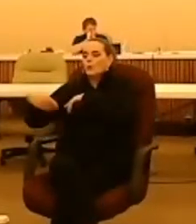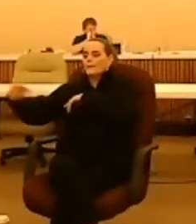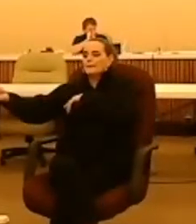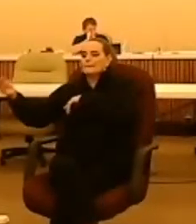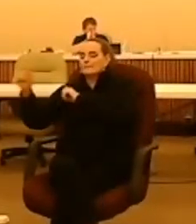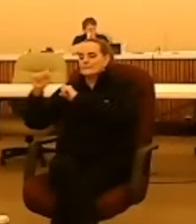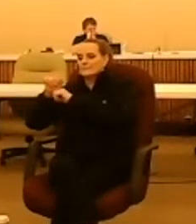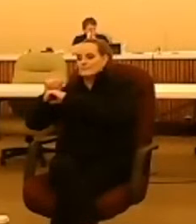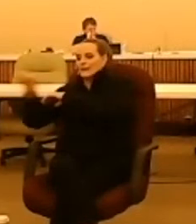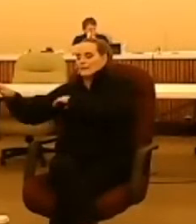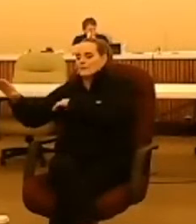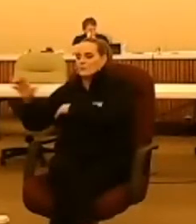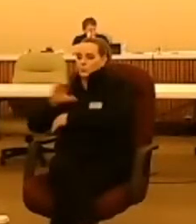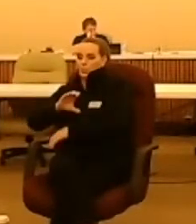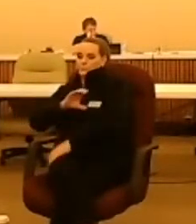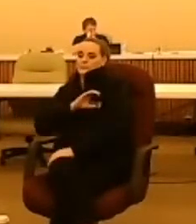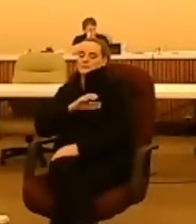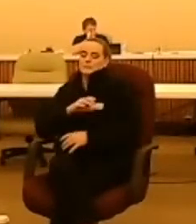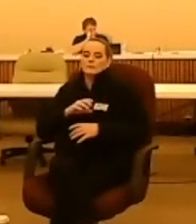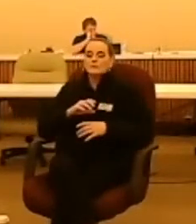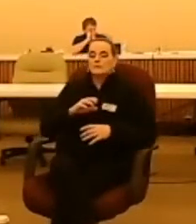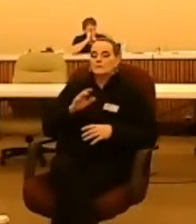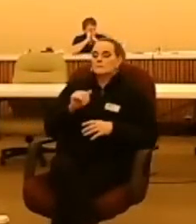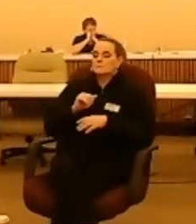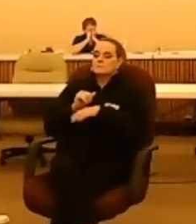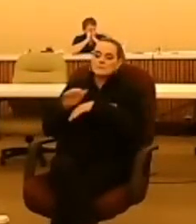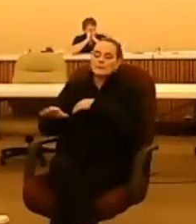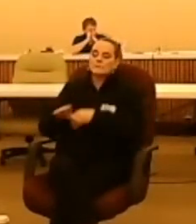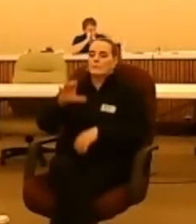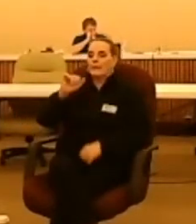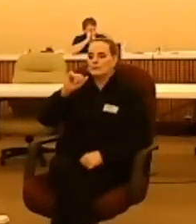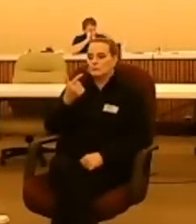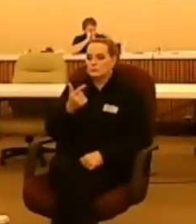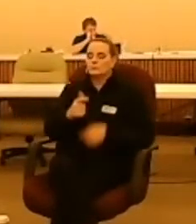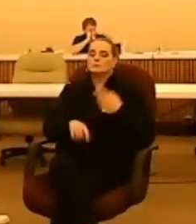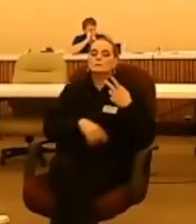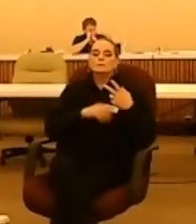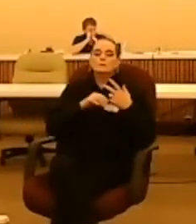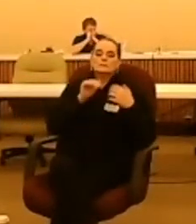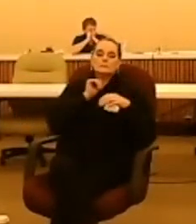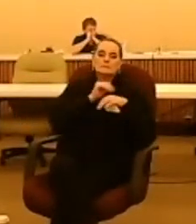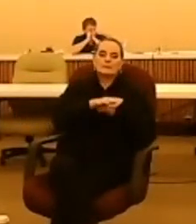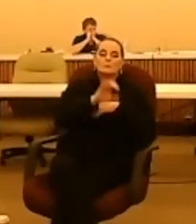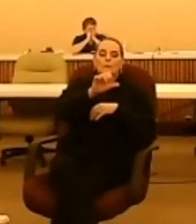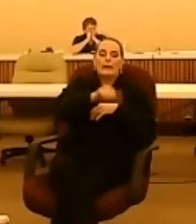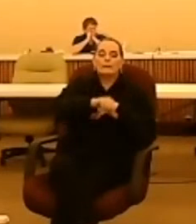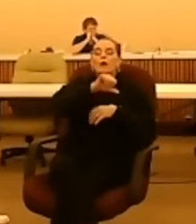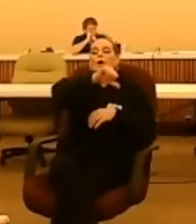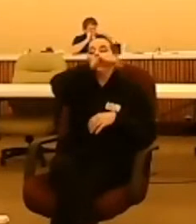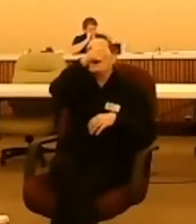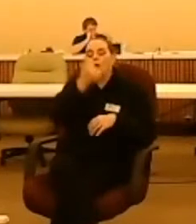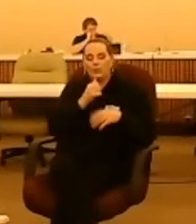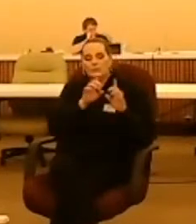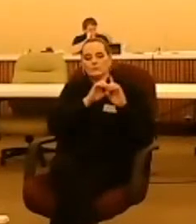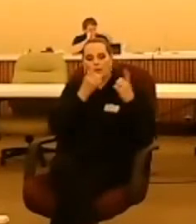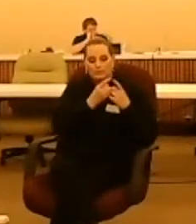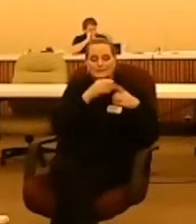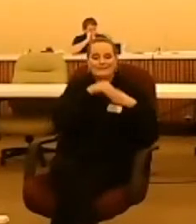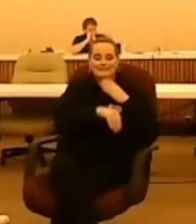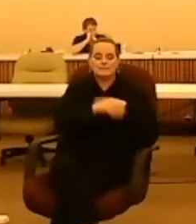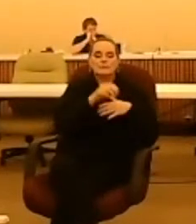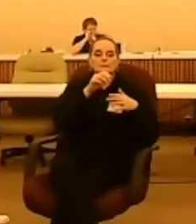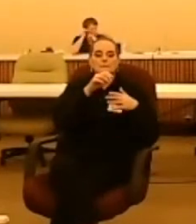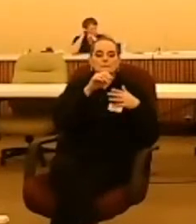criminal, referring it to the AG, referring it to any other department of the state of New York.